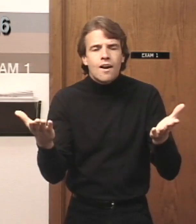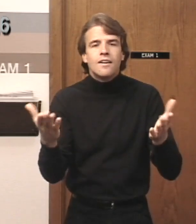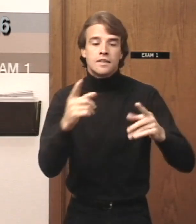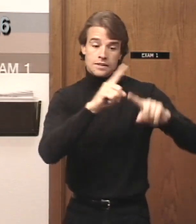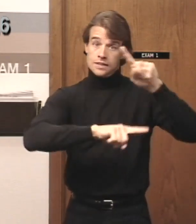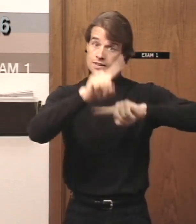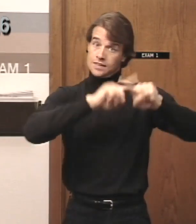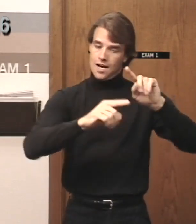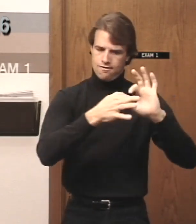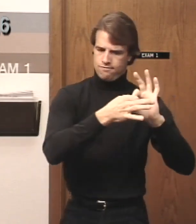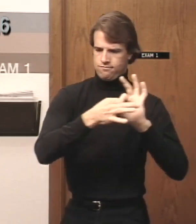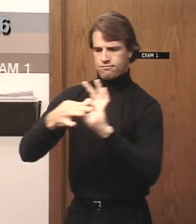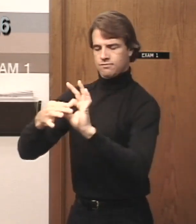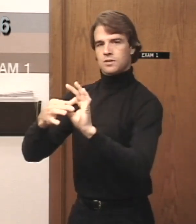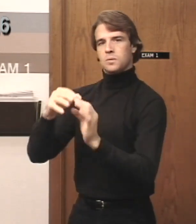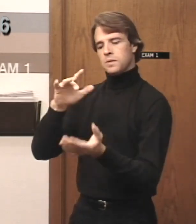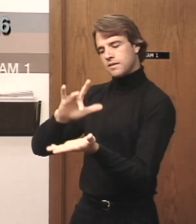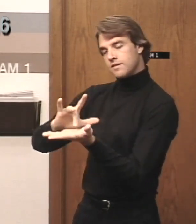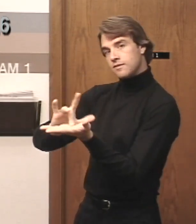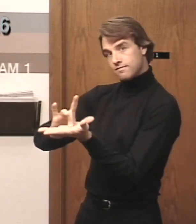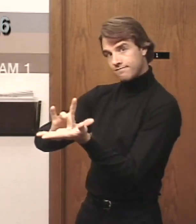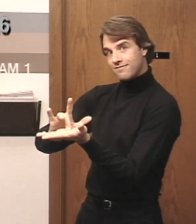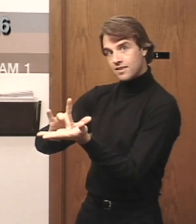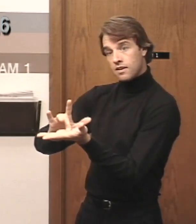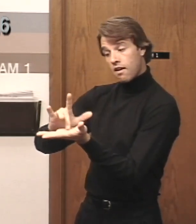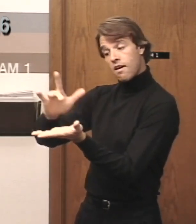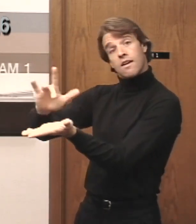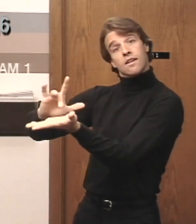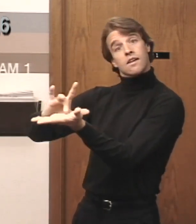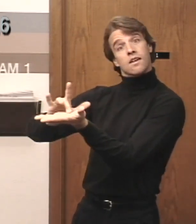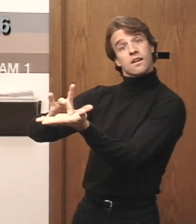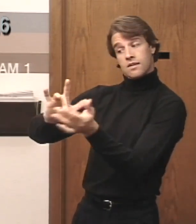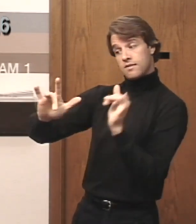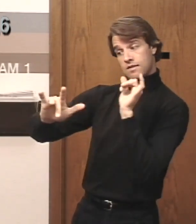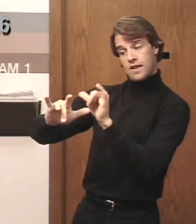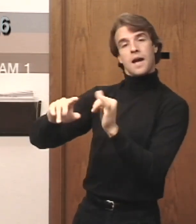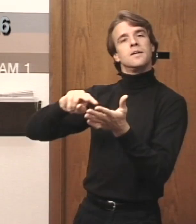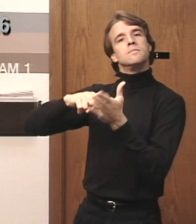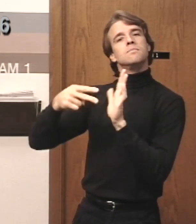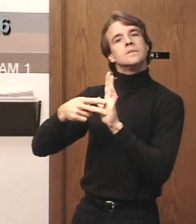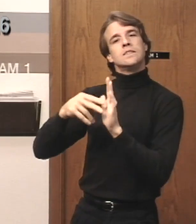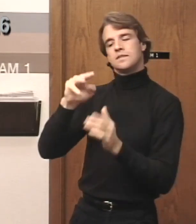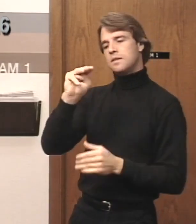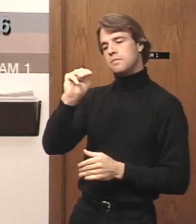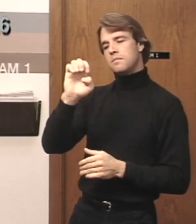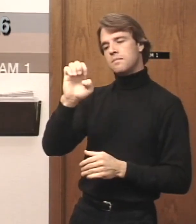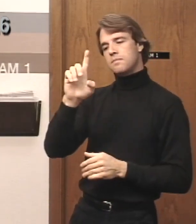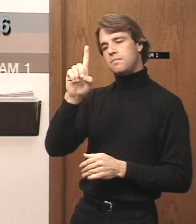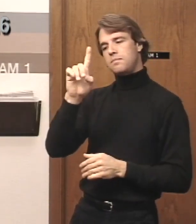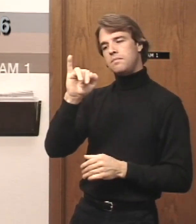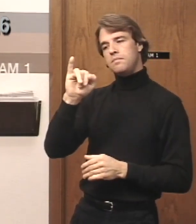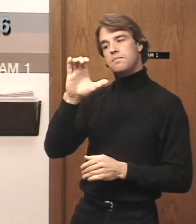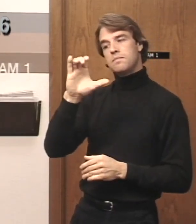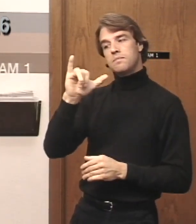In today's video lesson, we will be focusing on signs relating to medicine.